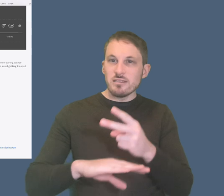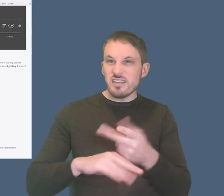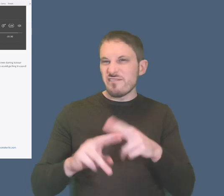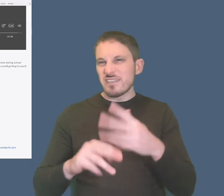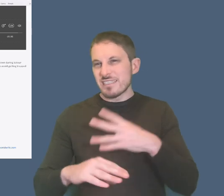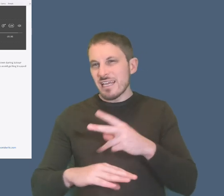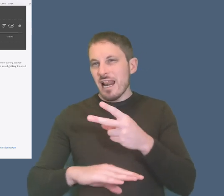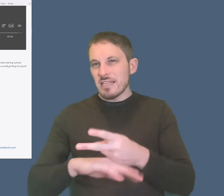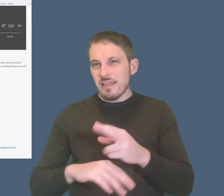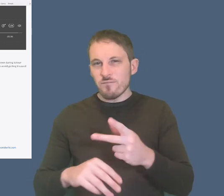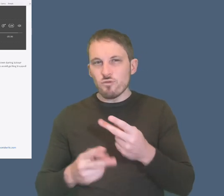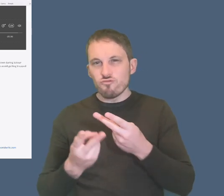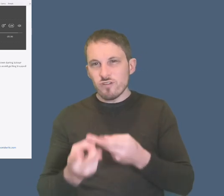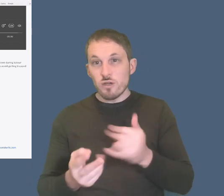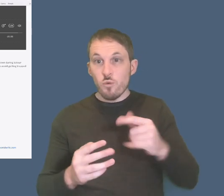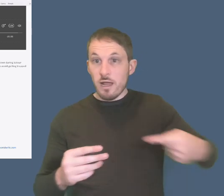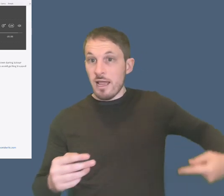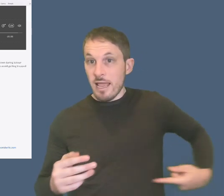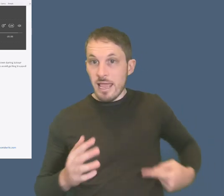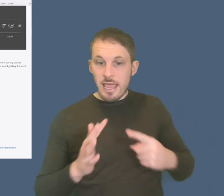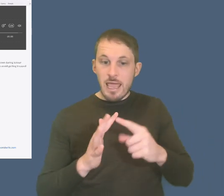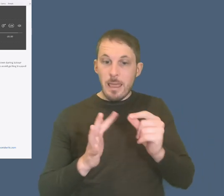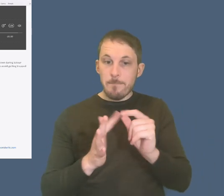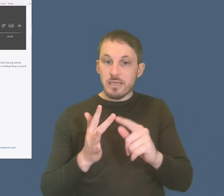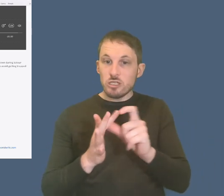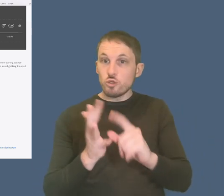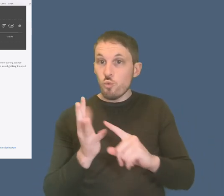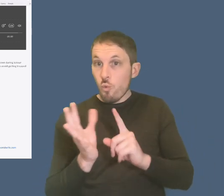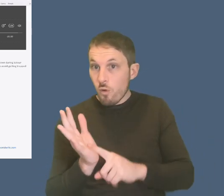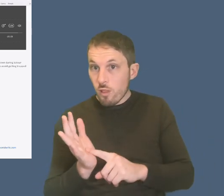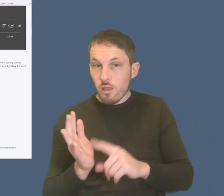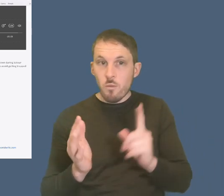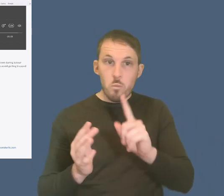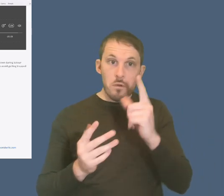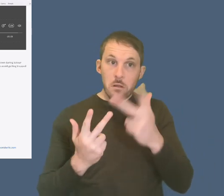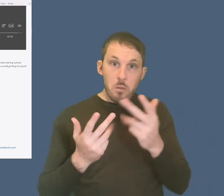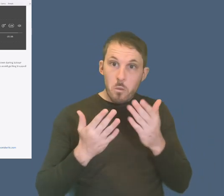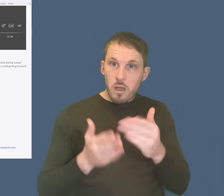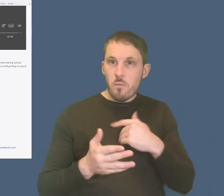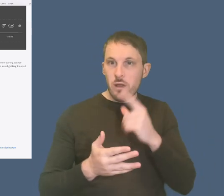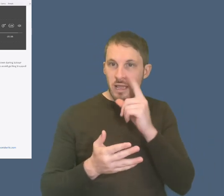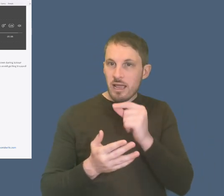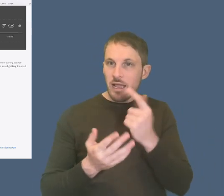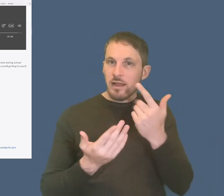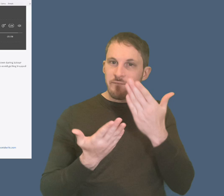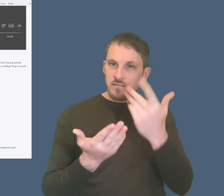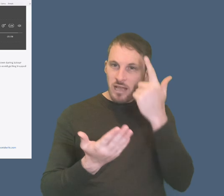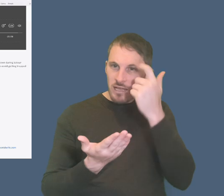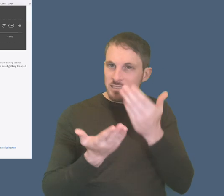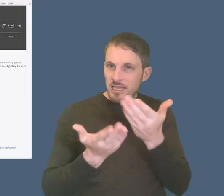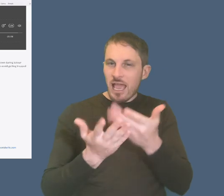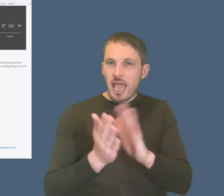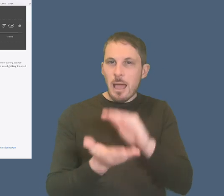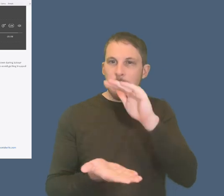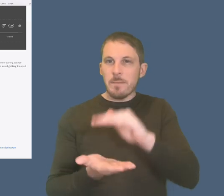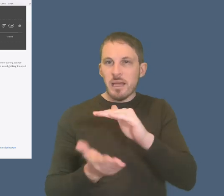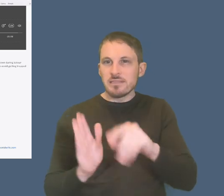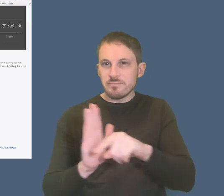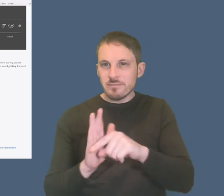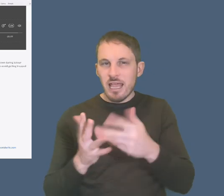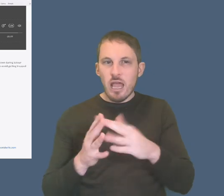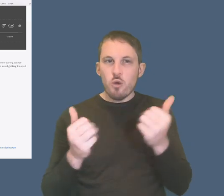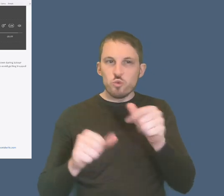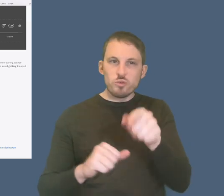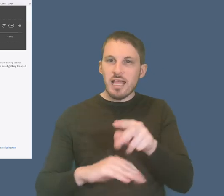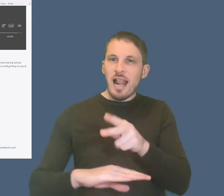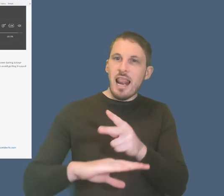rest or if you have an epidural. So I'll give you some practical tips on how to minimise the downsides and how to use a laying down position